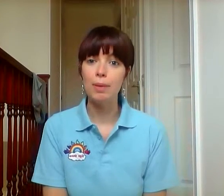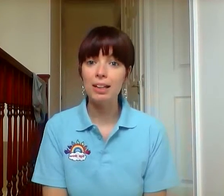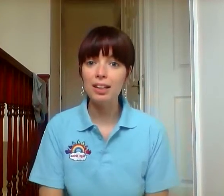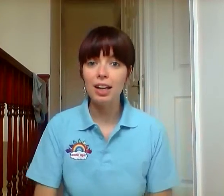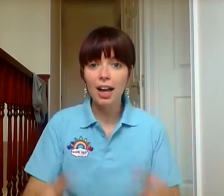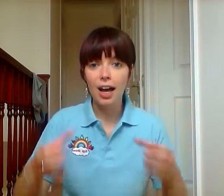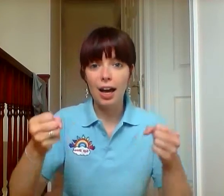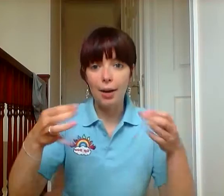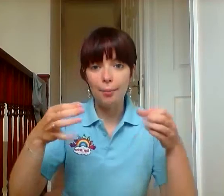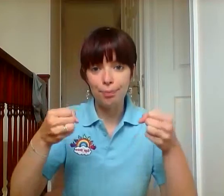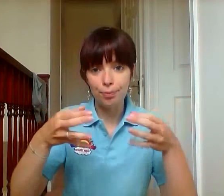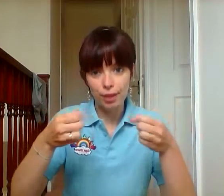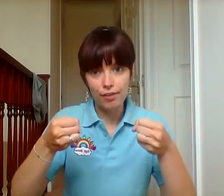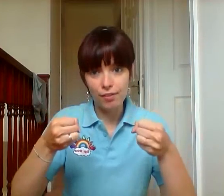milk.